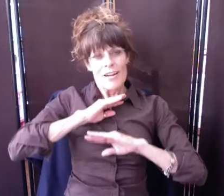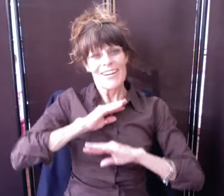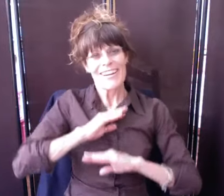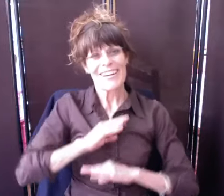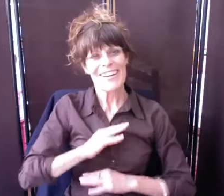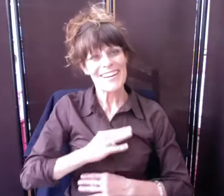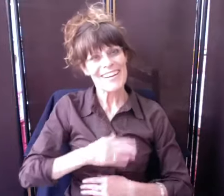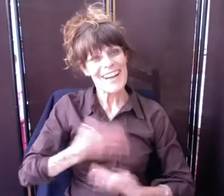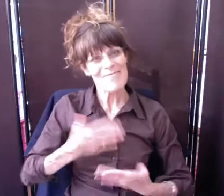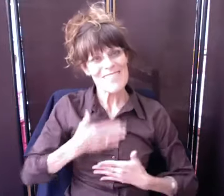free. And,